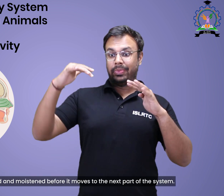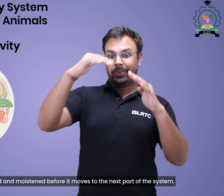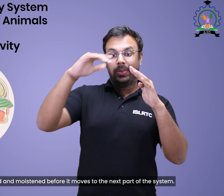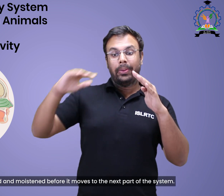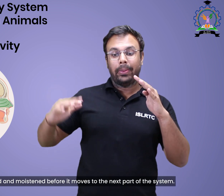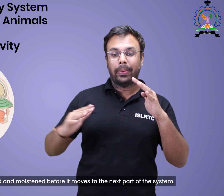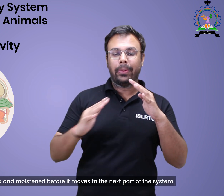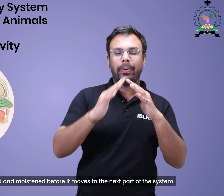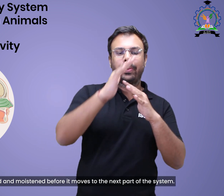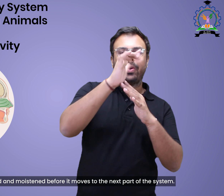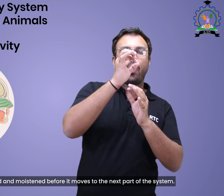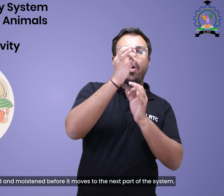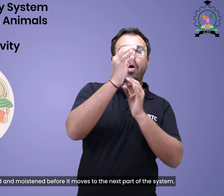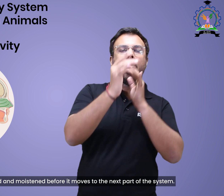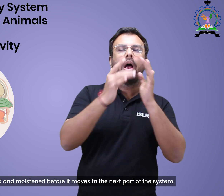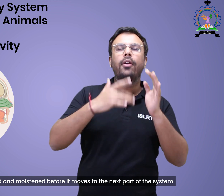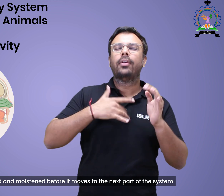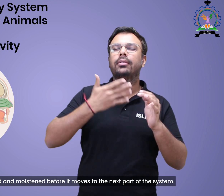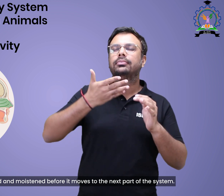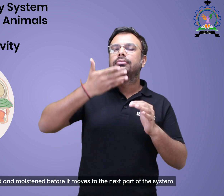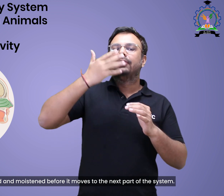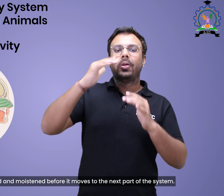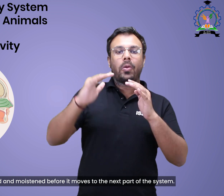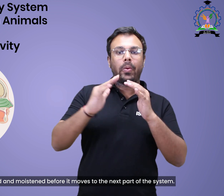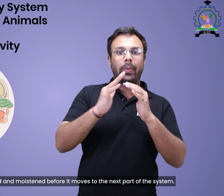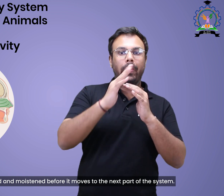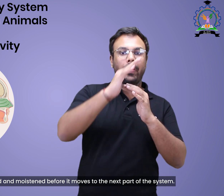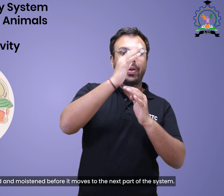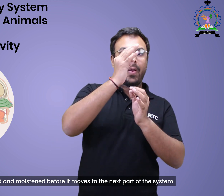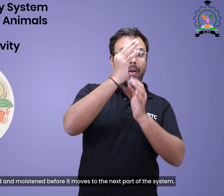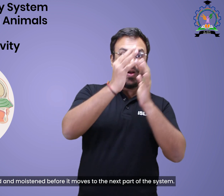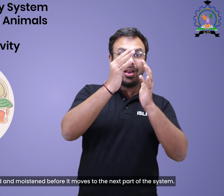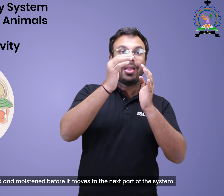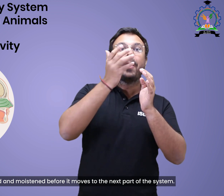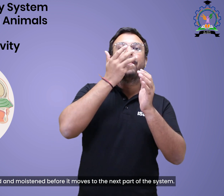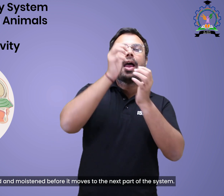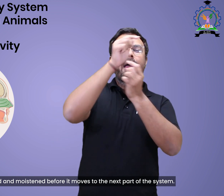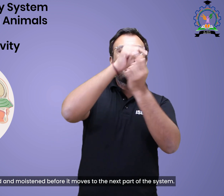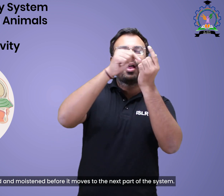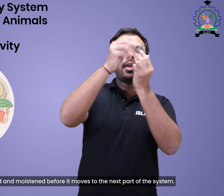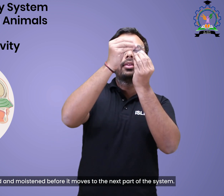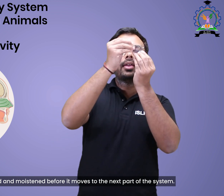The air is also warmed and moistened before it moves to the next part of the system.